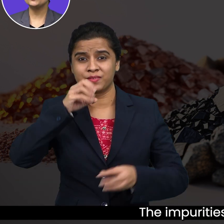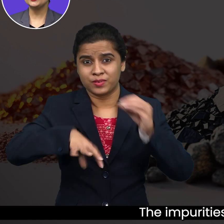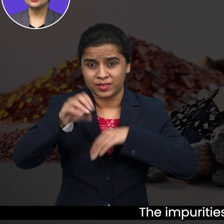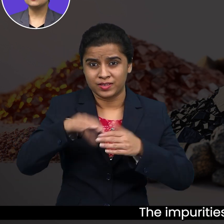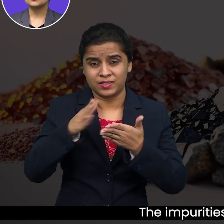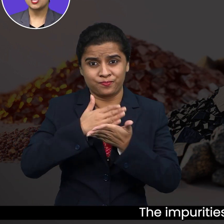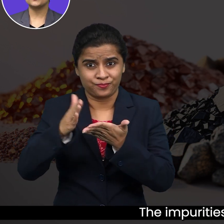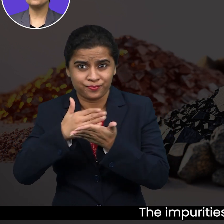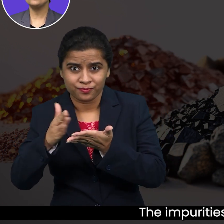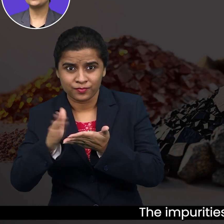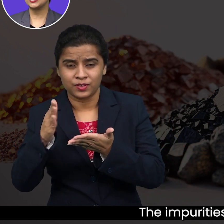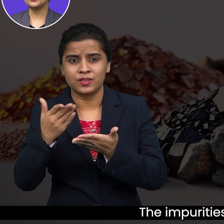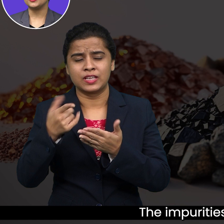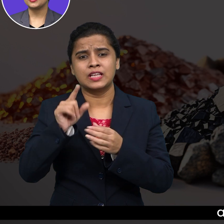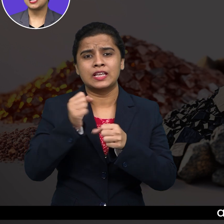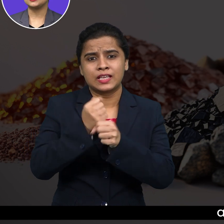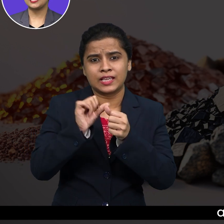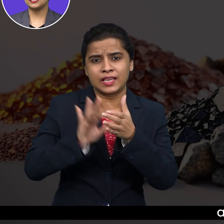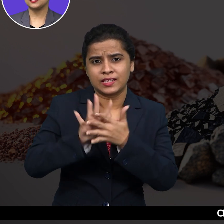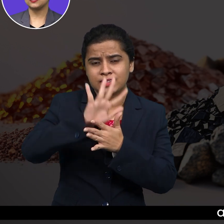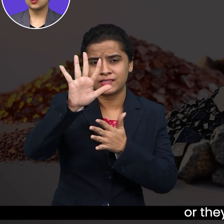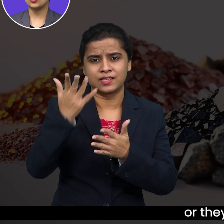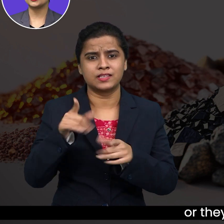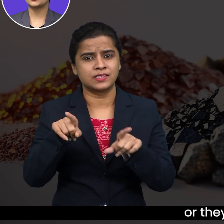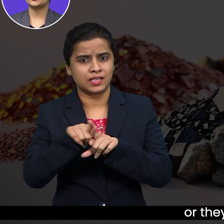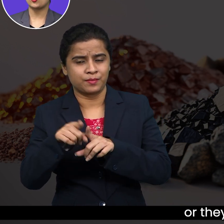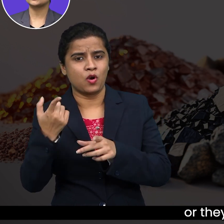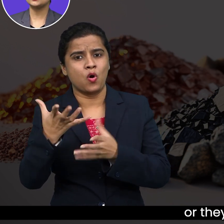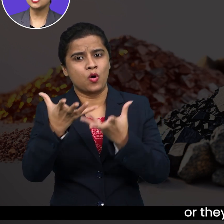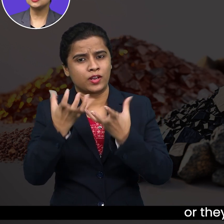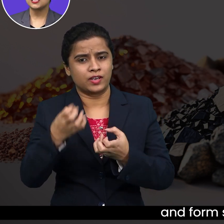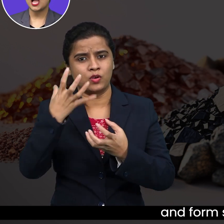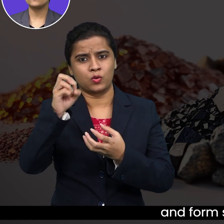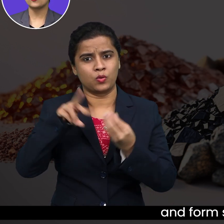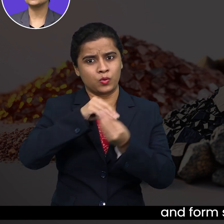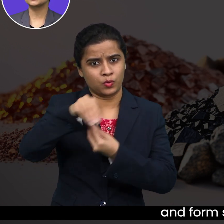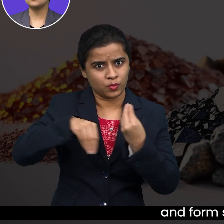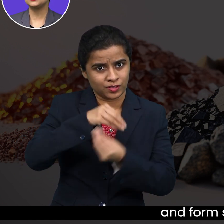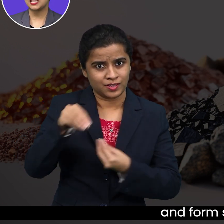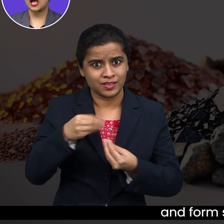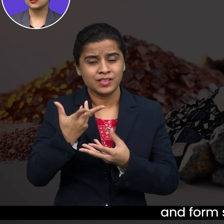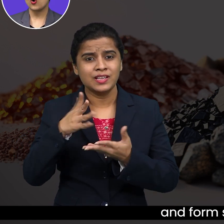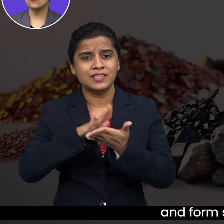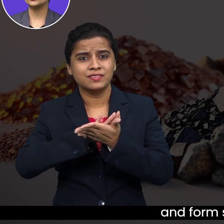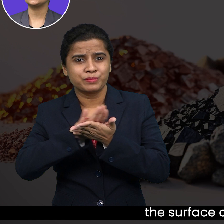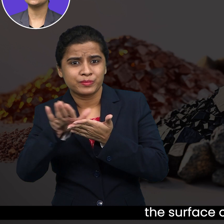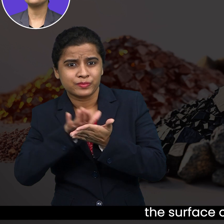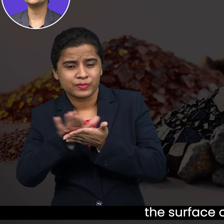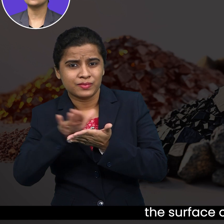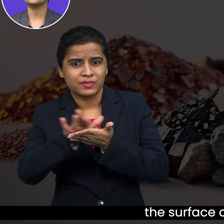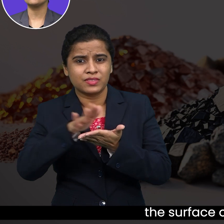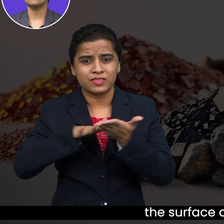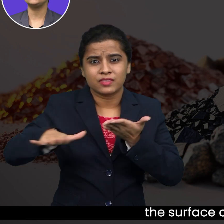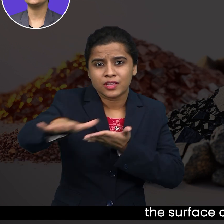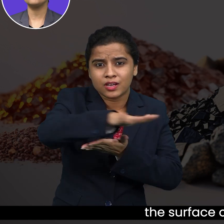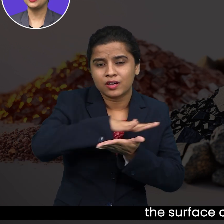The impurities are removed either as gases or they get oxidized and from scum slag over the